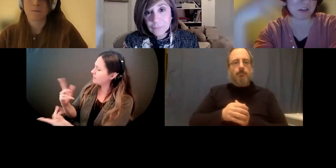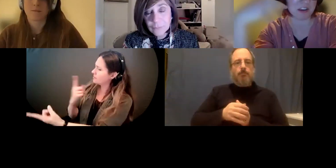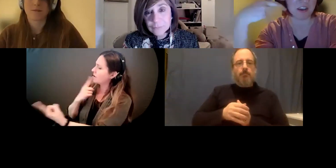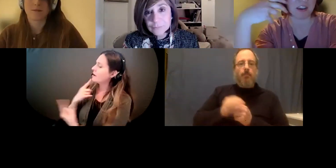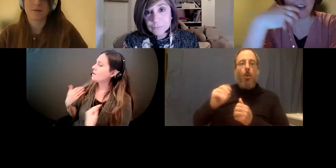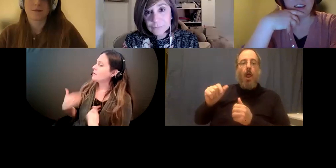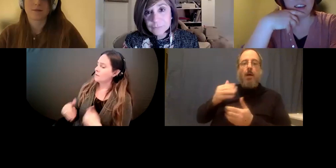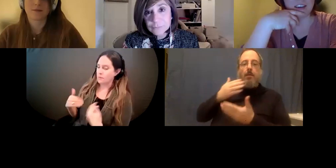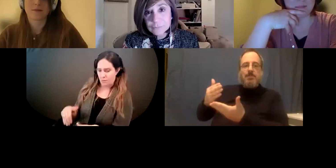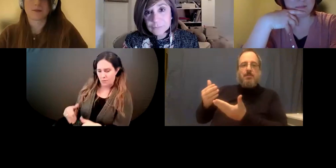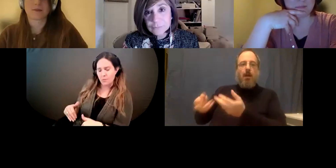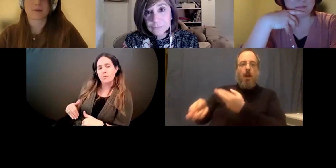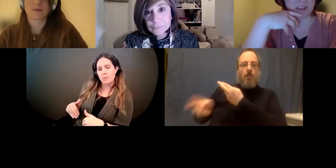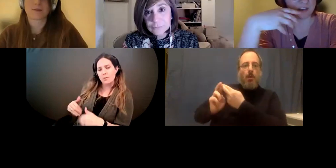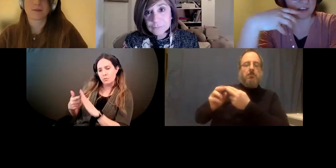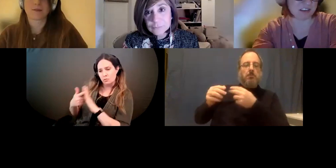because